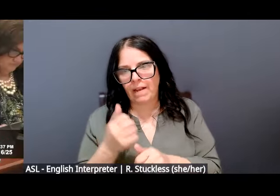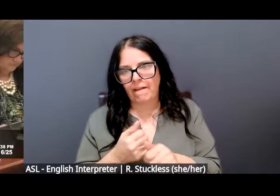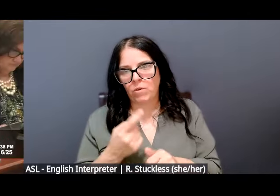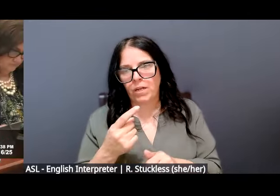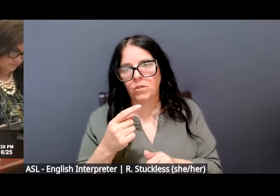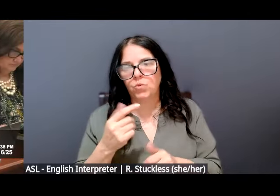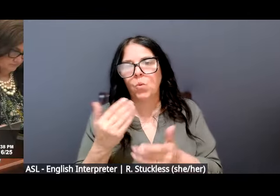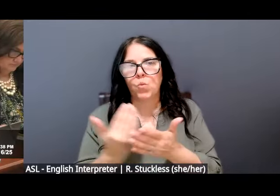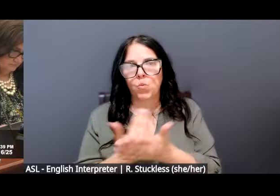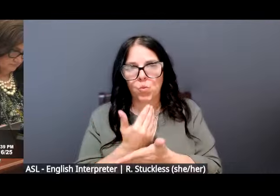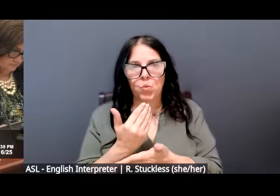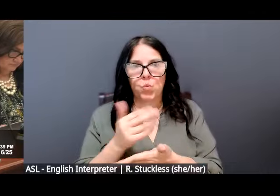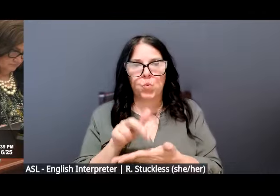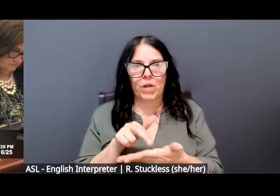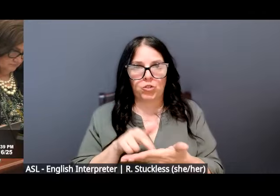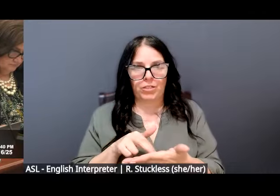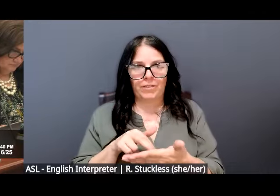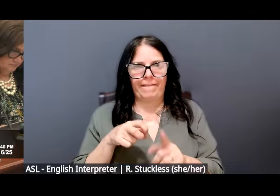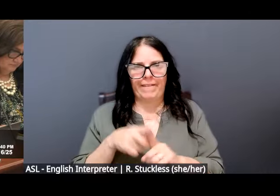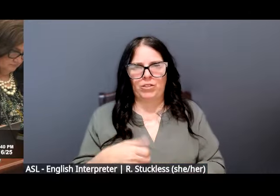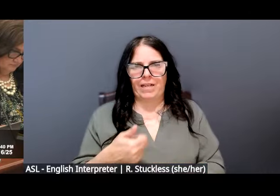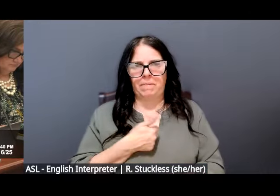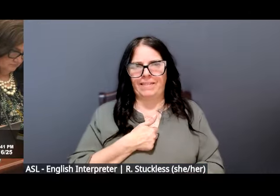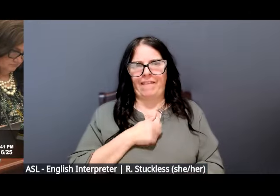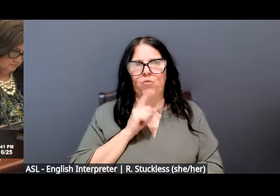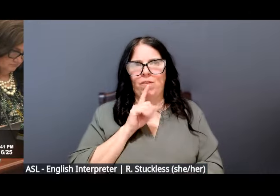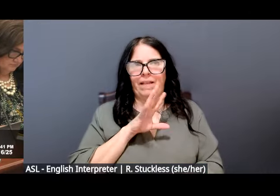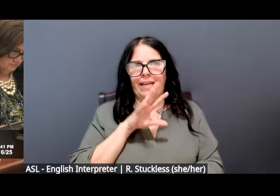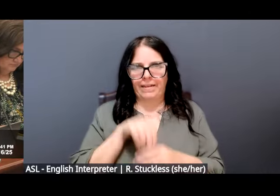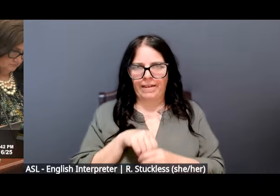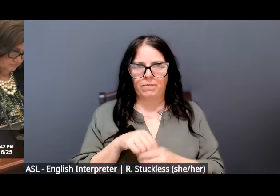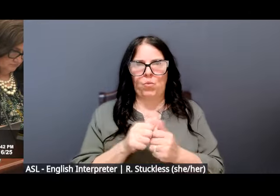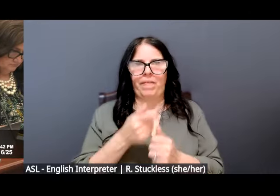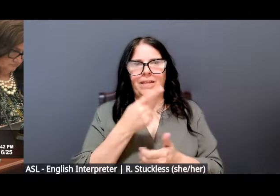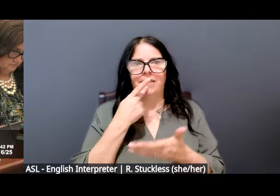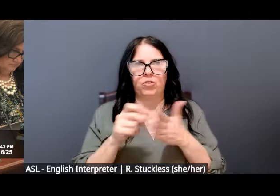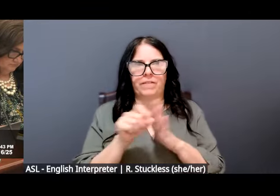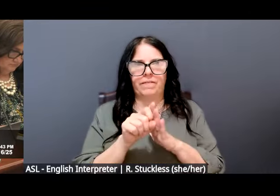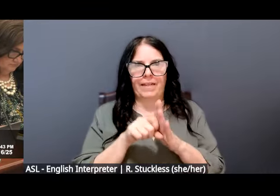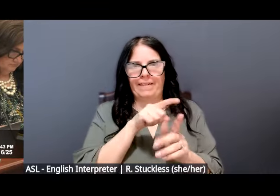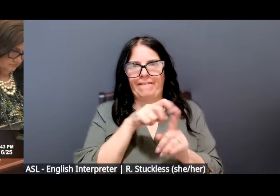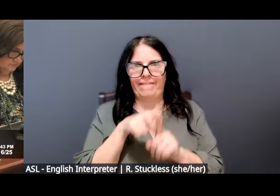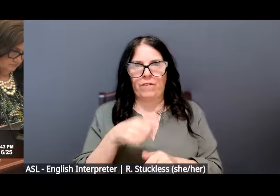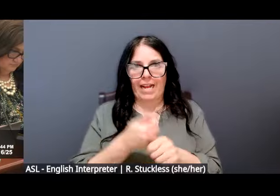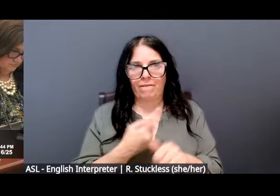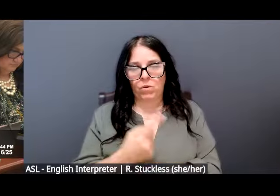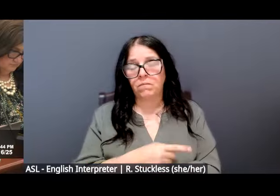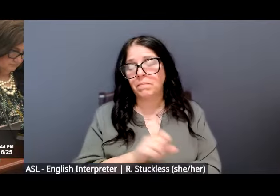verifying themselves is sort of encompassed within the Secretary of State verifying everybody. Yeah.